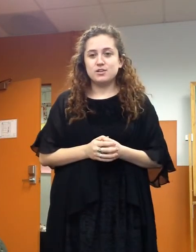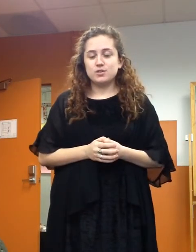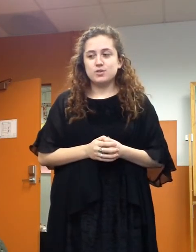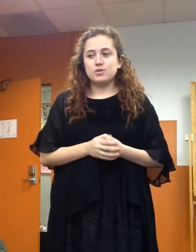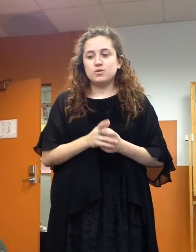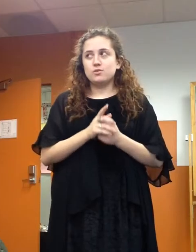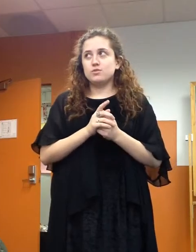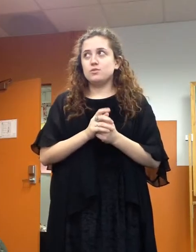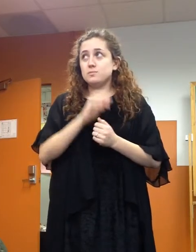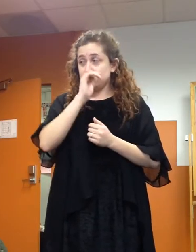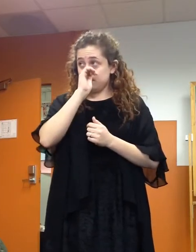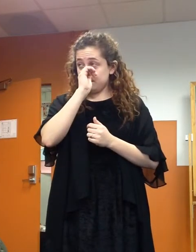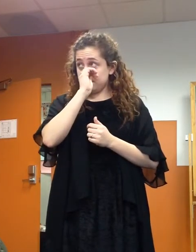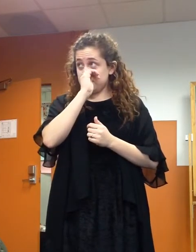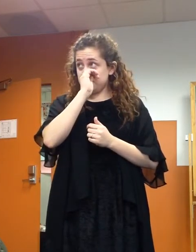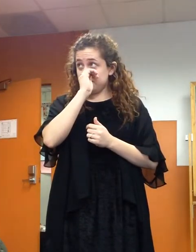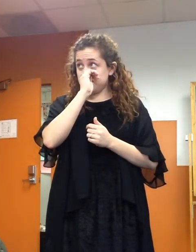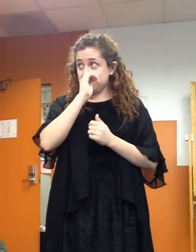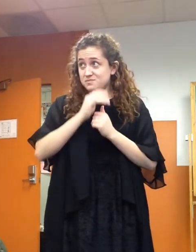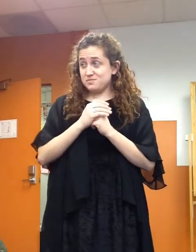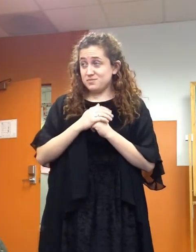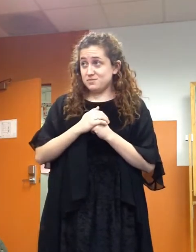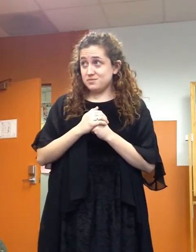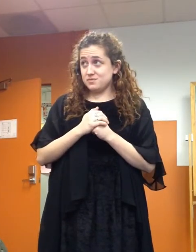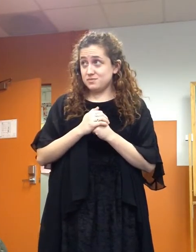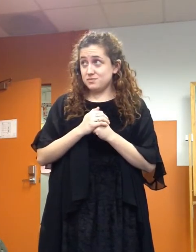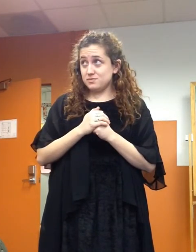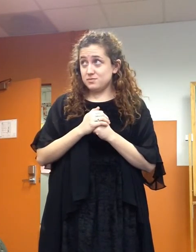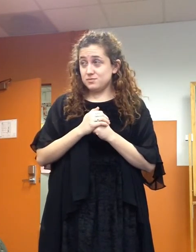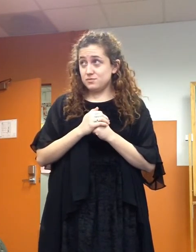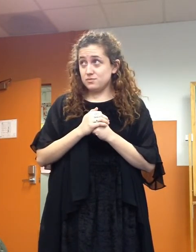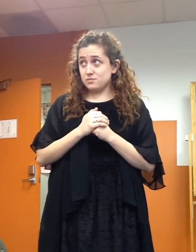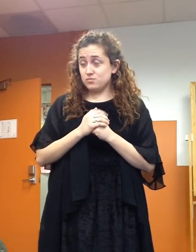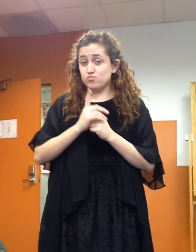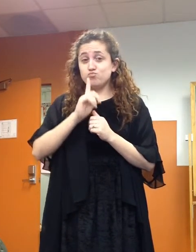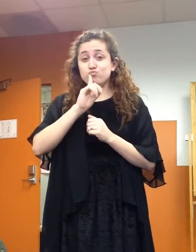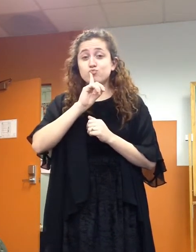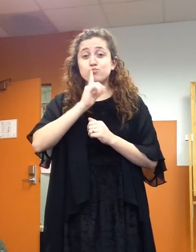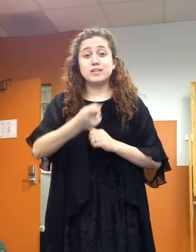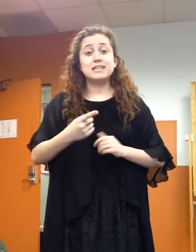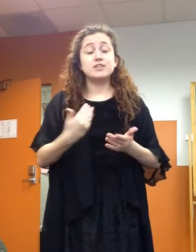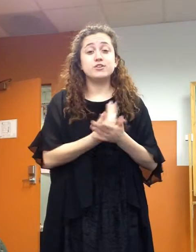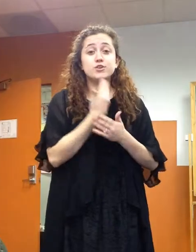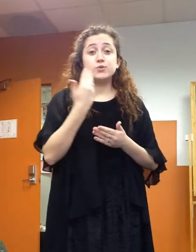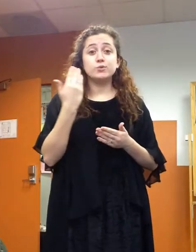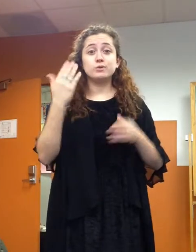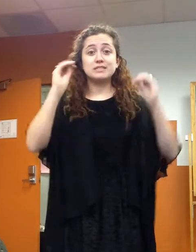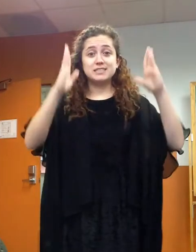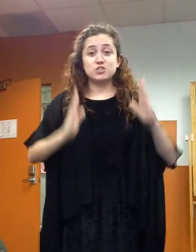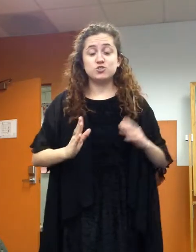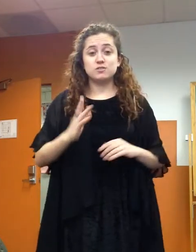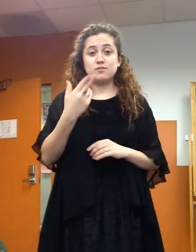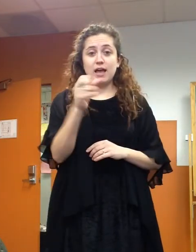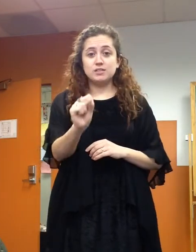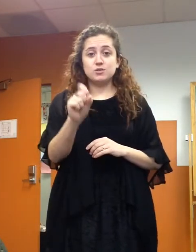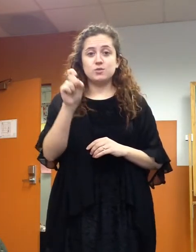to carry out the state mandates for global awareness, global studies, and so forth. Now the